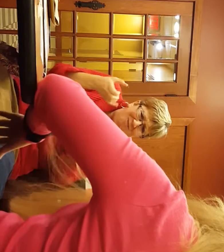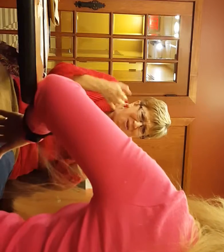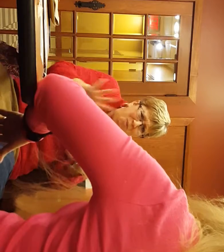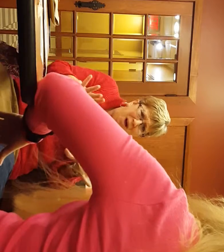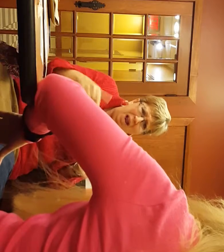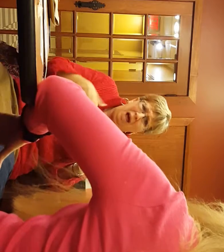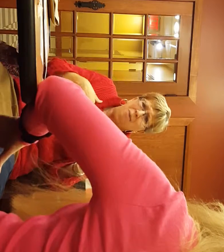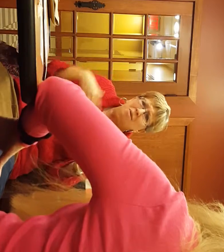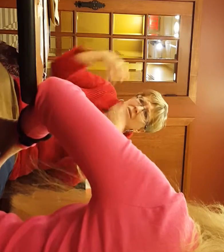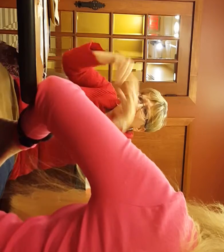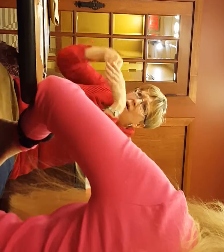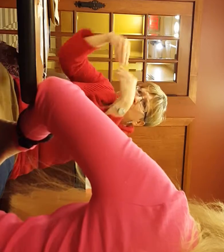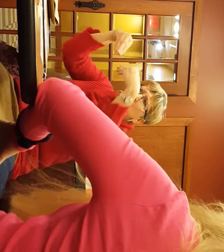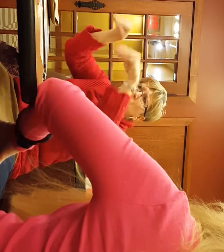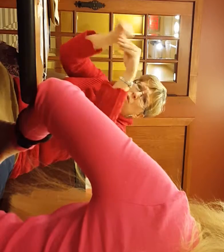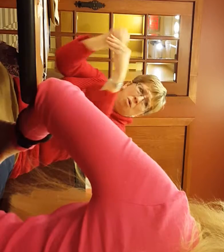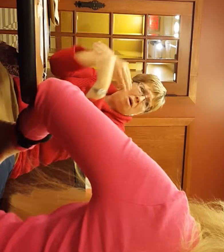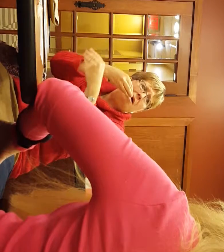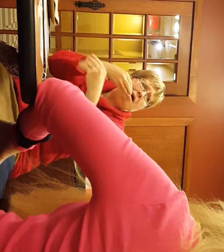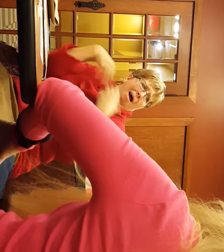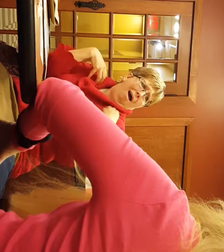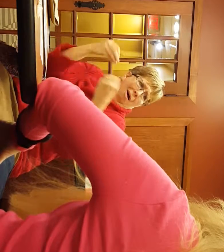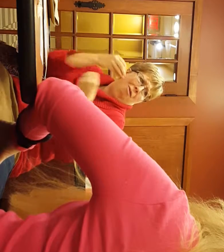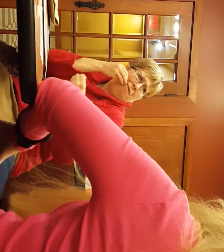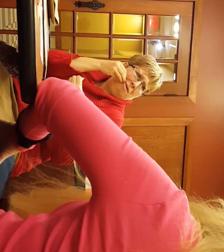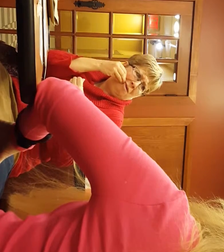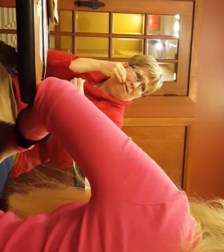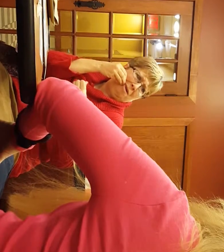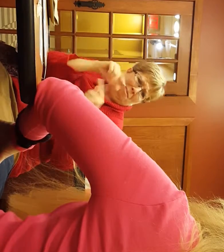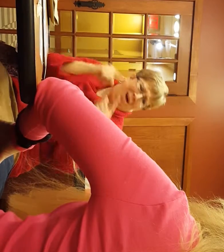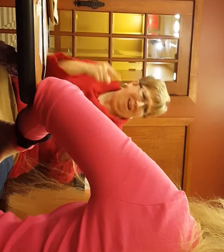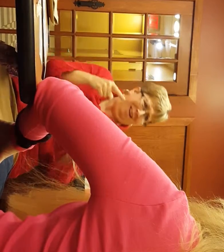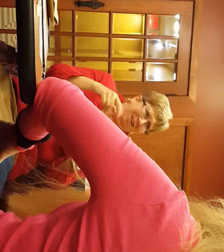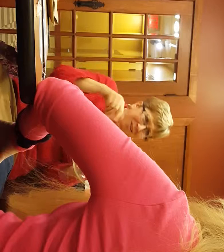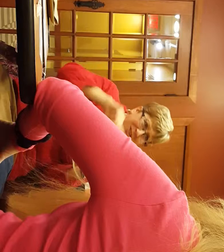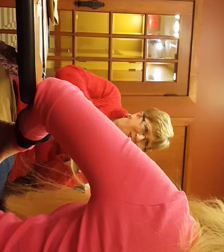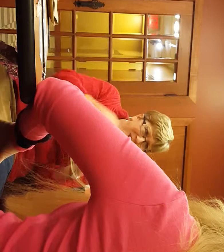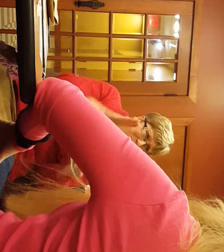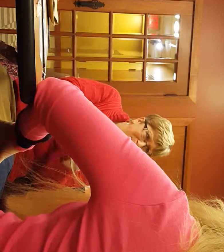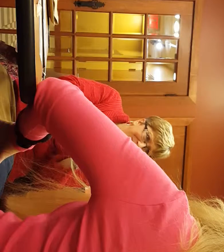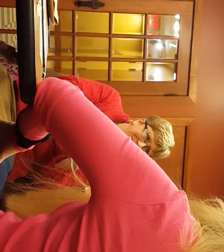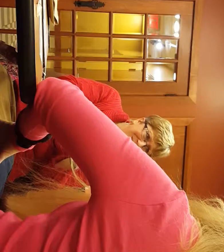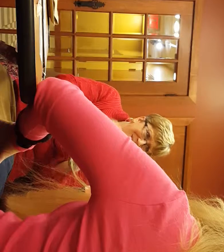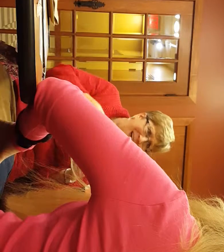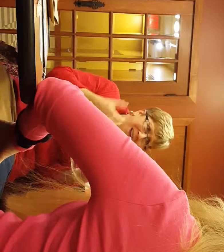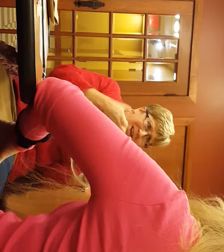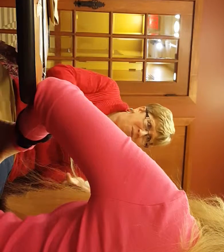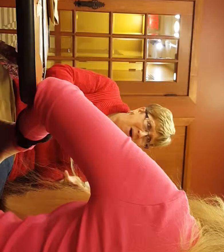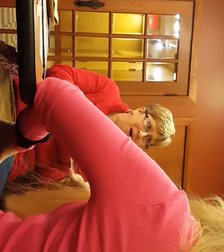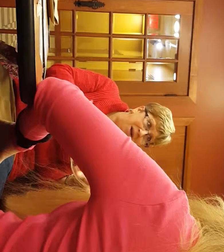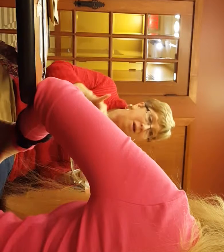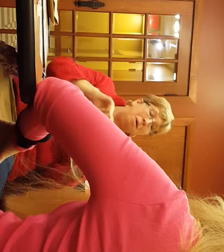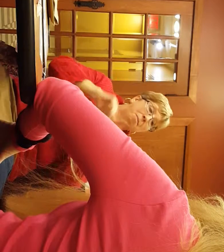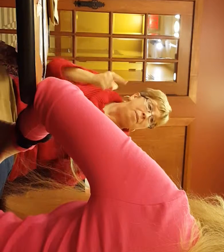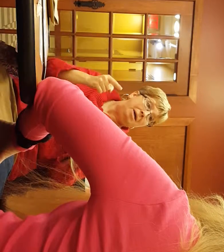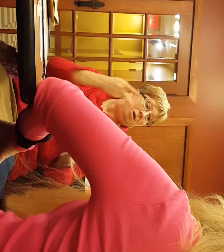3 kids, I did very little work. I just worked from home and stuff. But they saw changes in her, and people started